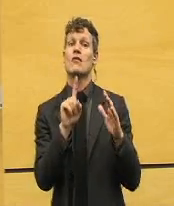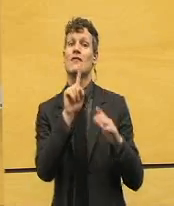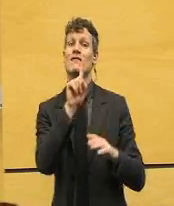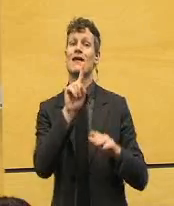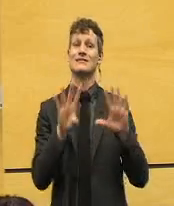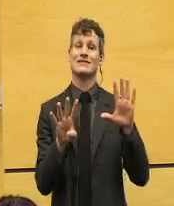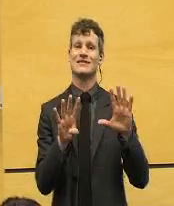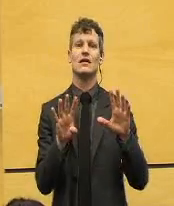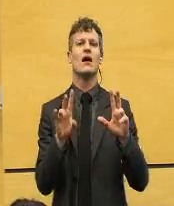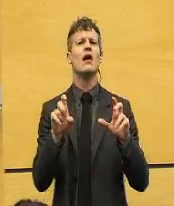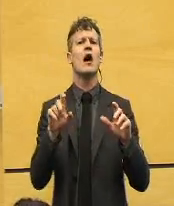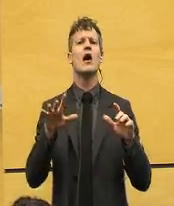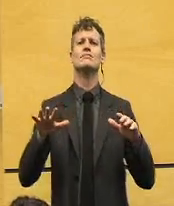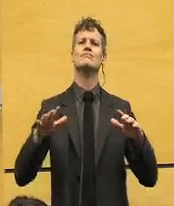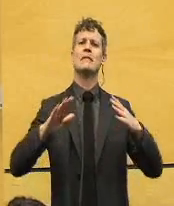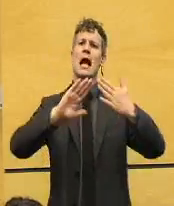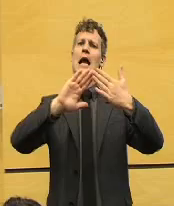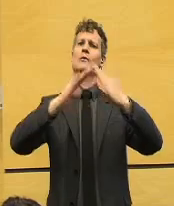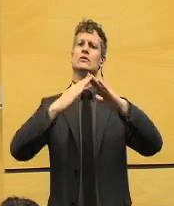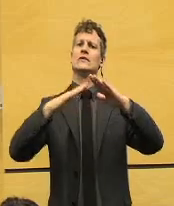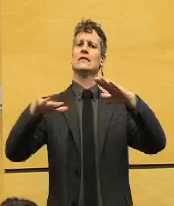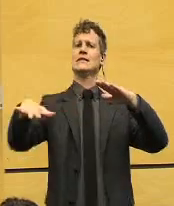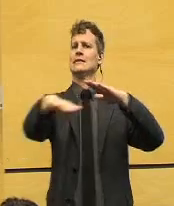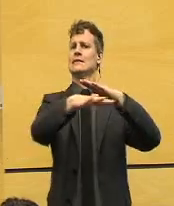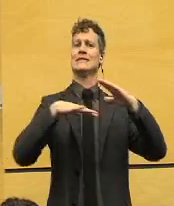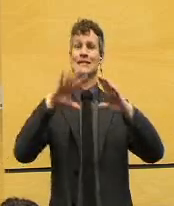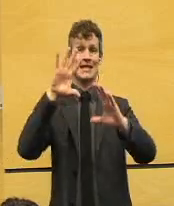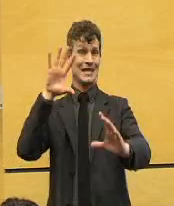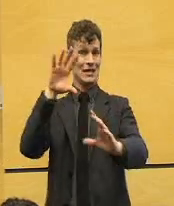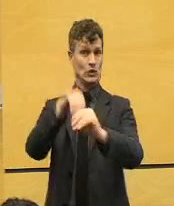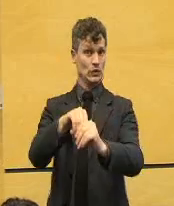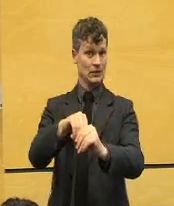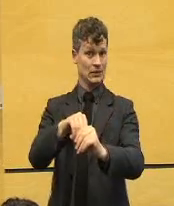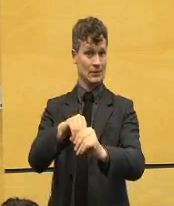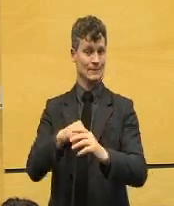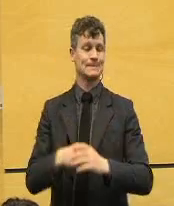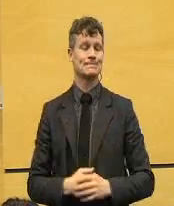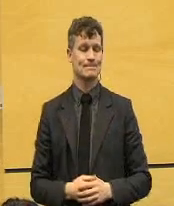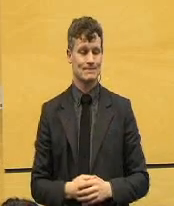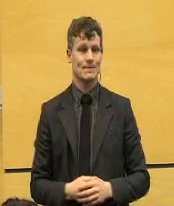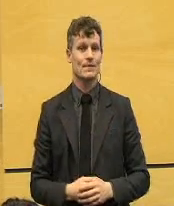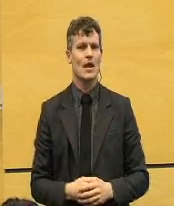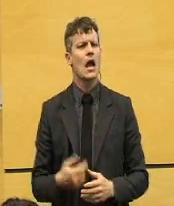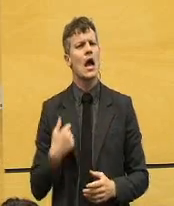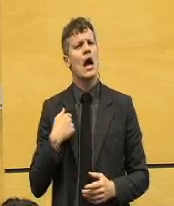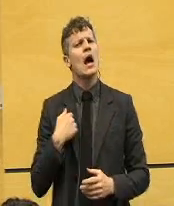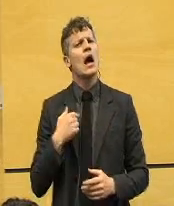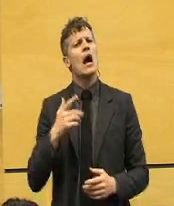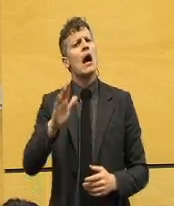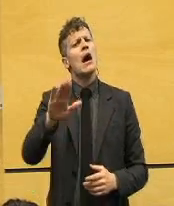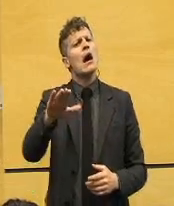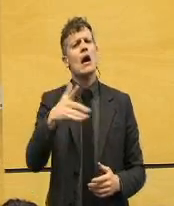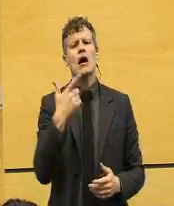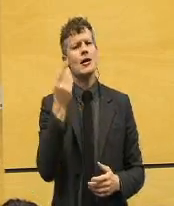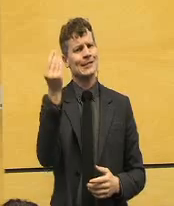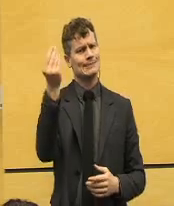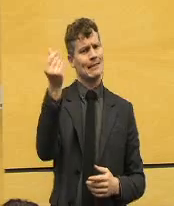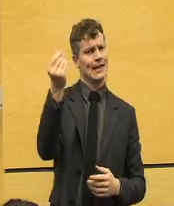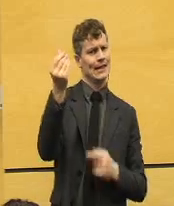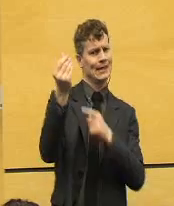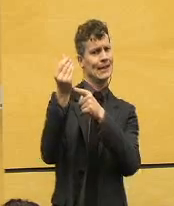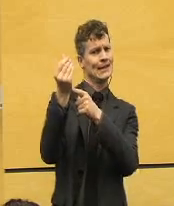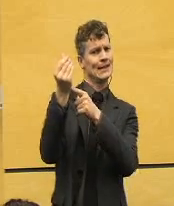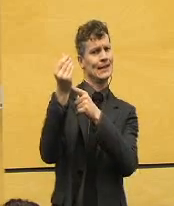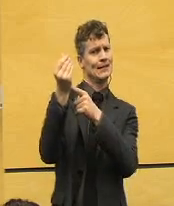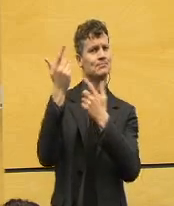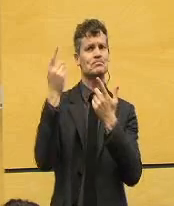I would like to receive more information about the funds and concrete financial support that is provided to